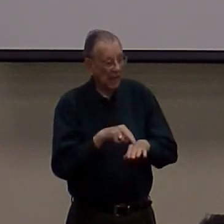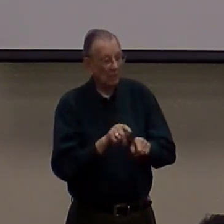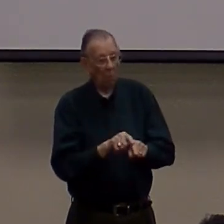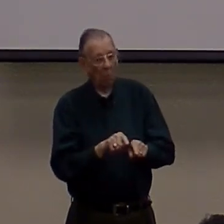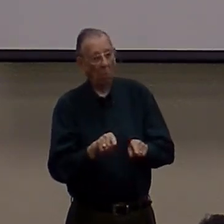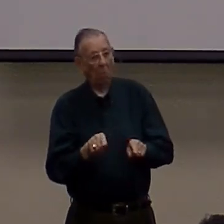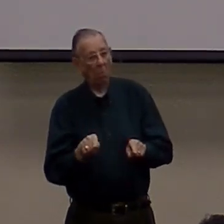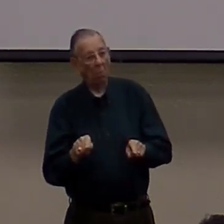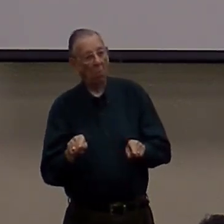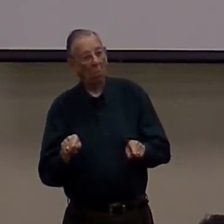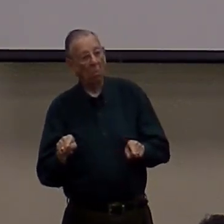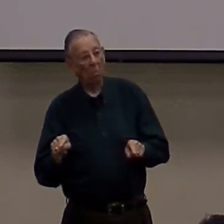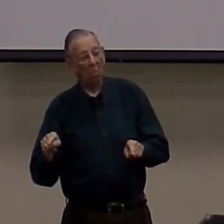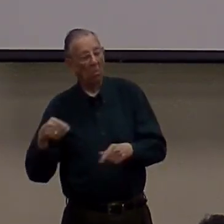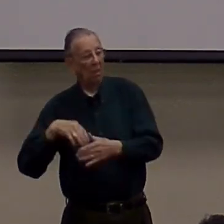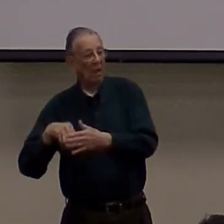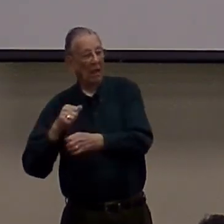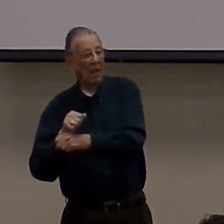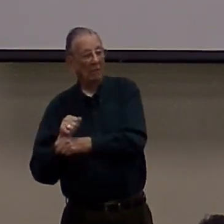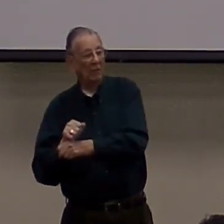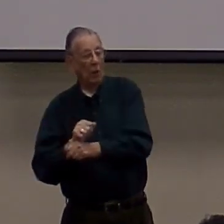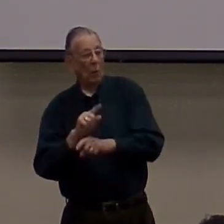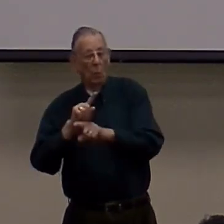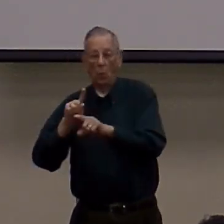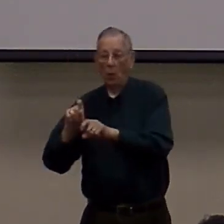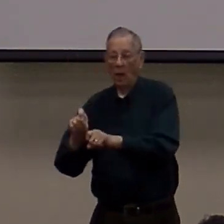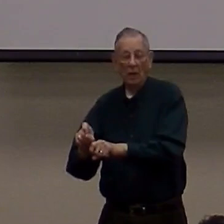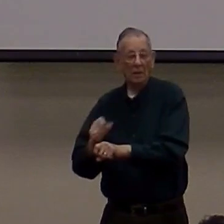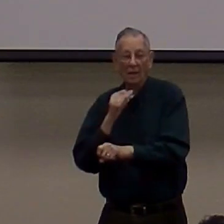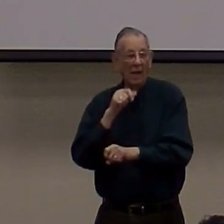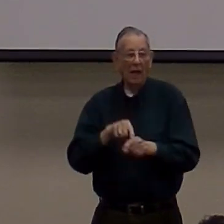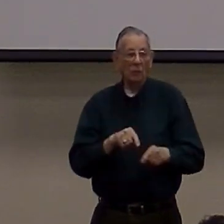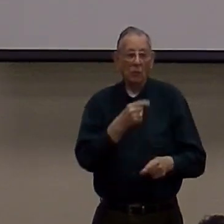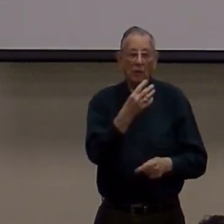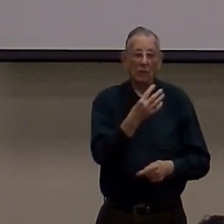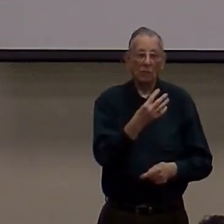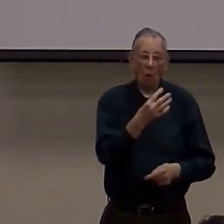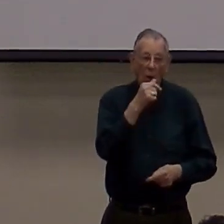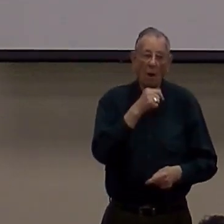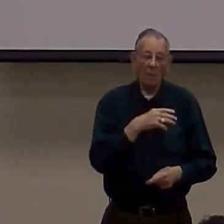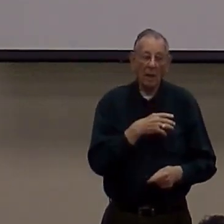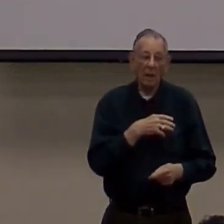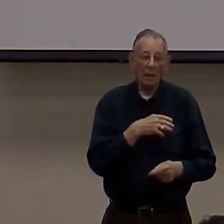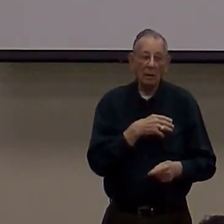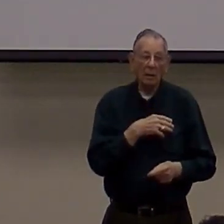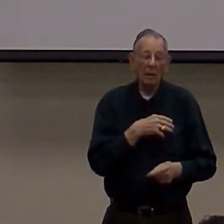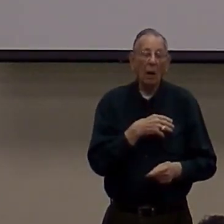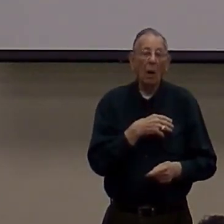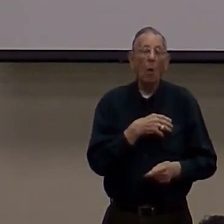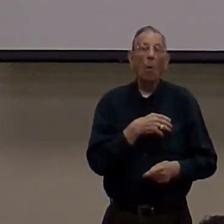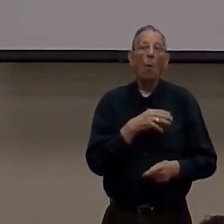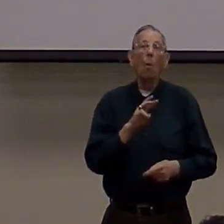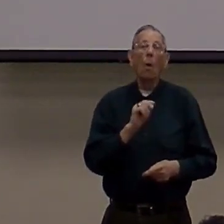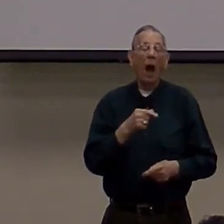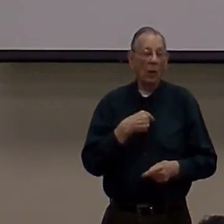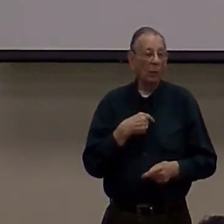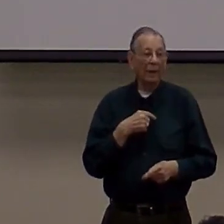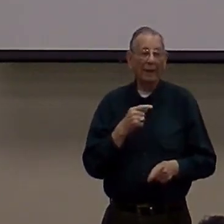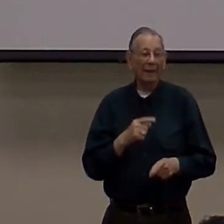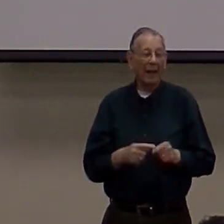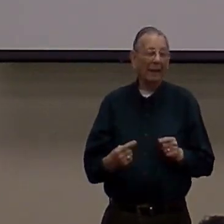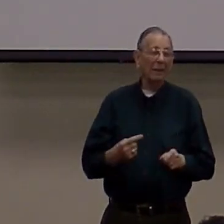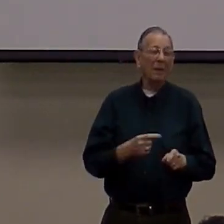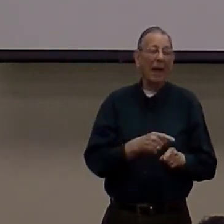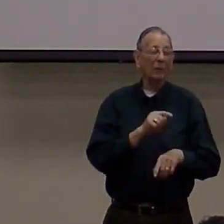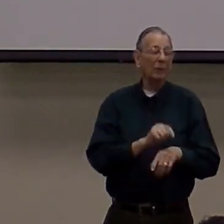been sent into captivity. And the question is not just to the faithful who are asking, wow, we can't get back to